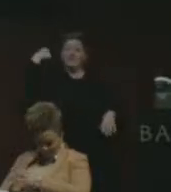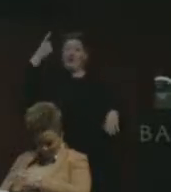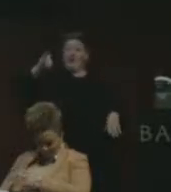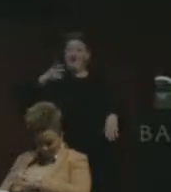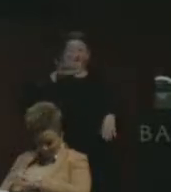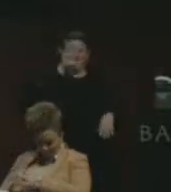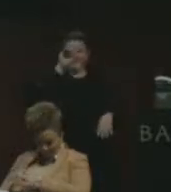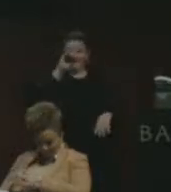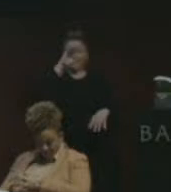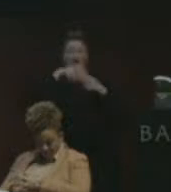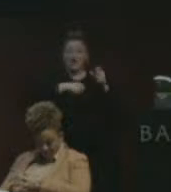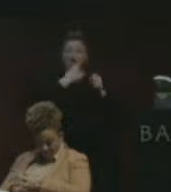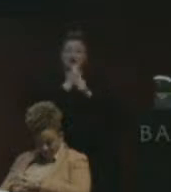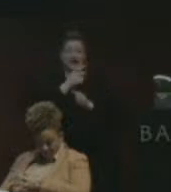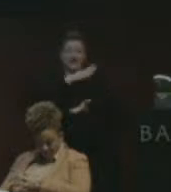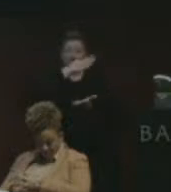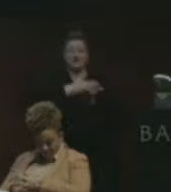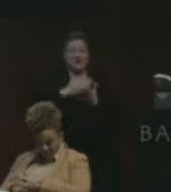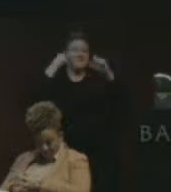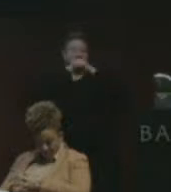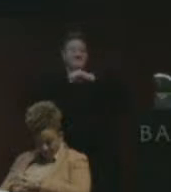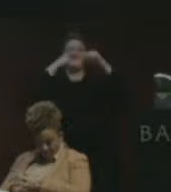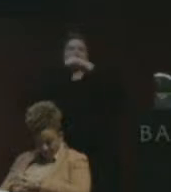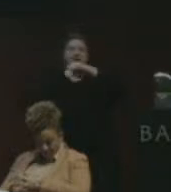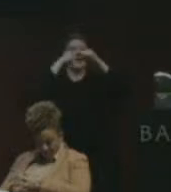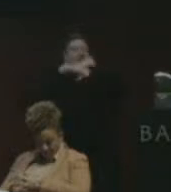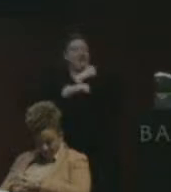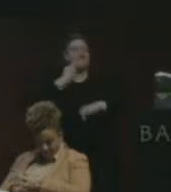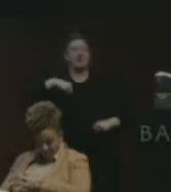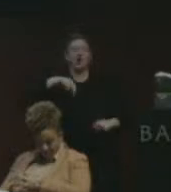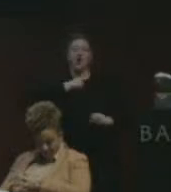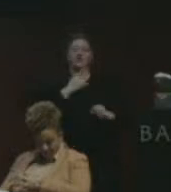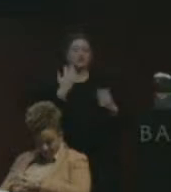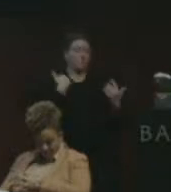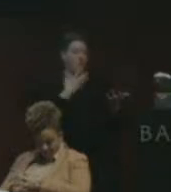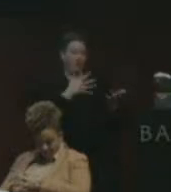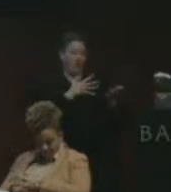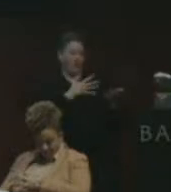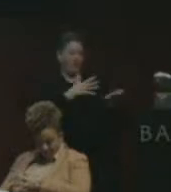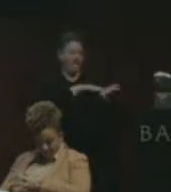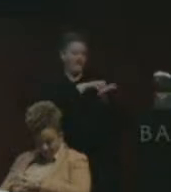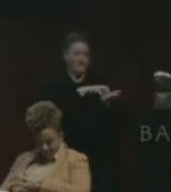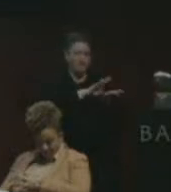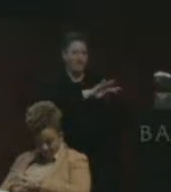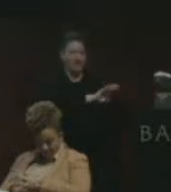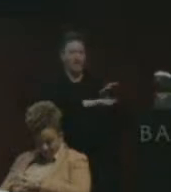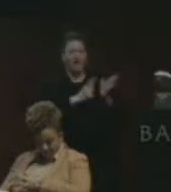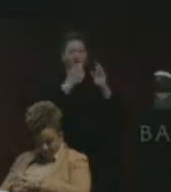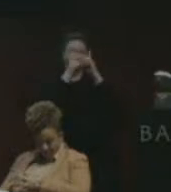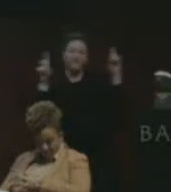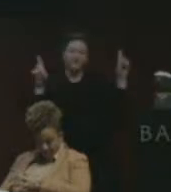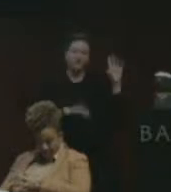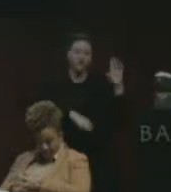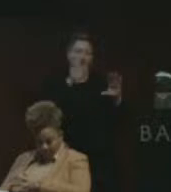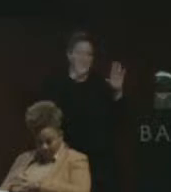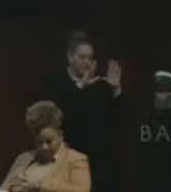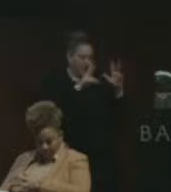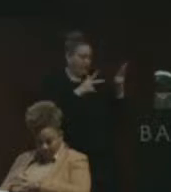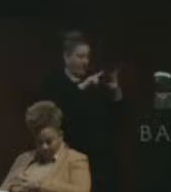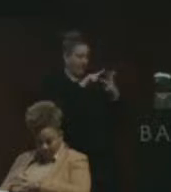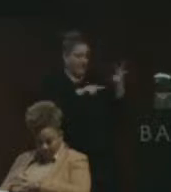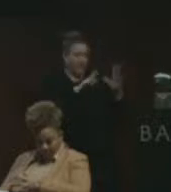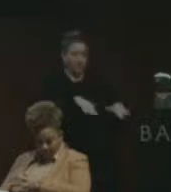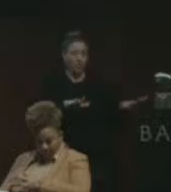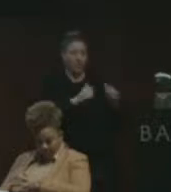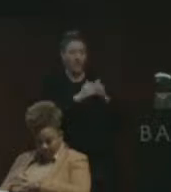never stopped fighting and campaigning for us, the vulnerable sector. Within these 50 years, I got divorced. I raised my three children without the support of a